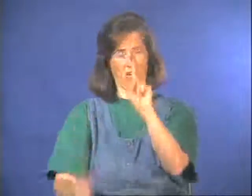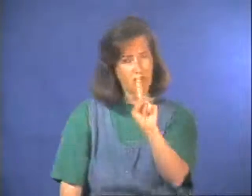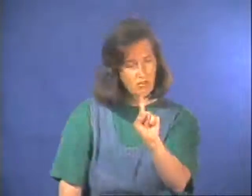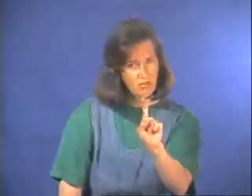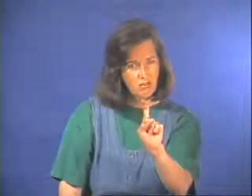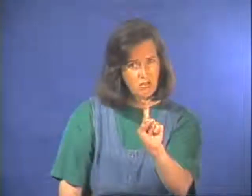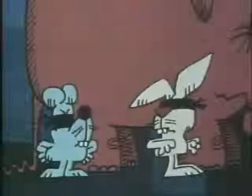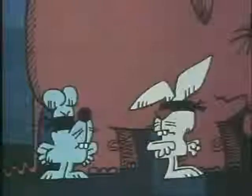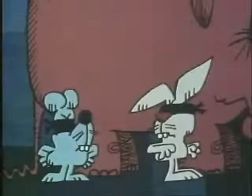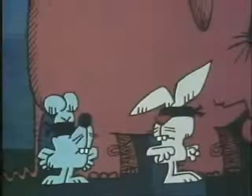right?